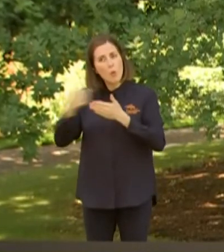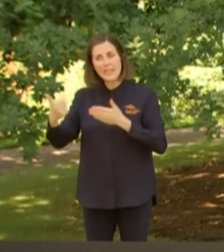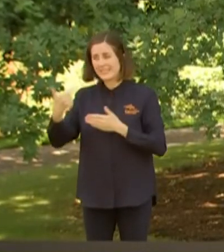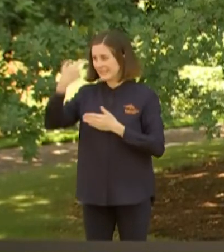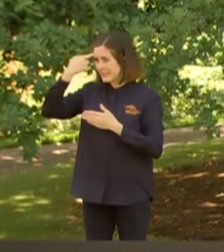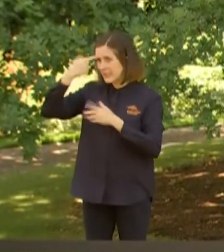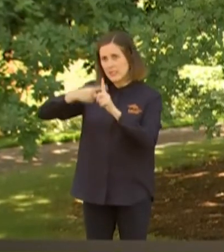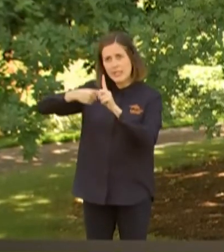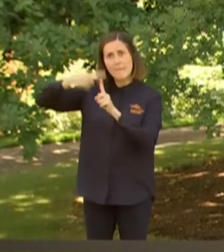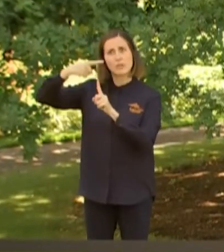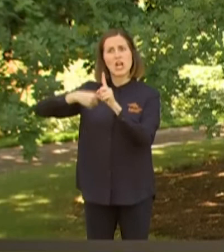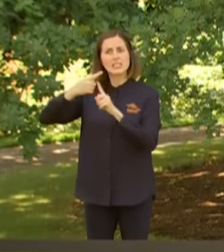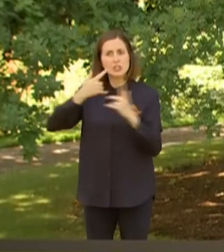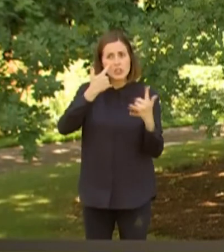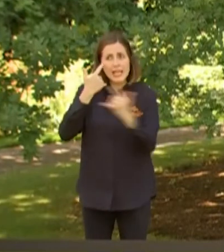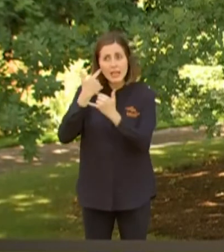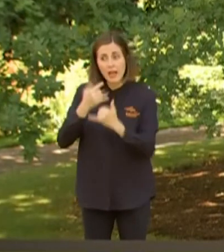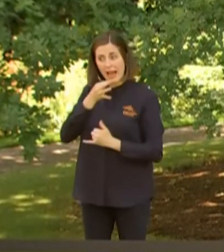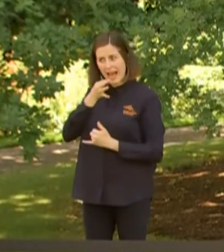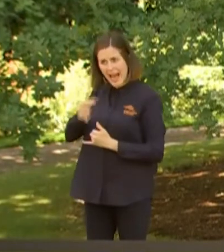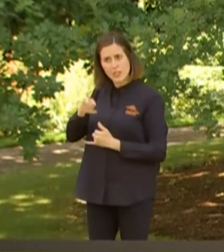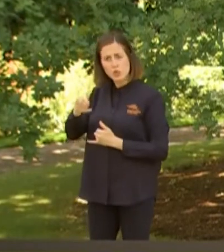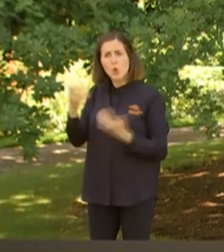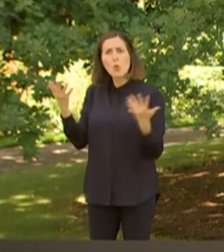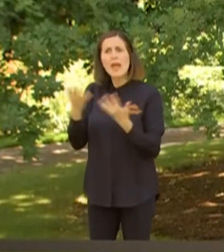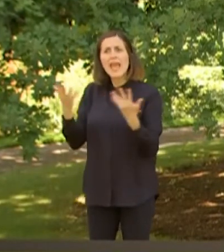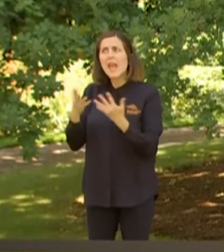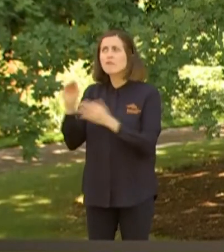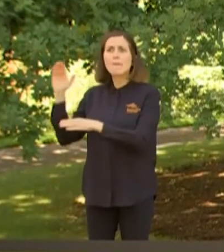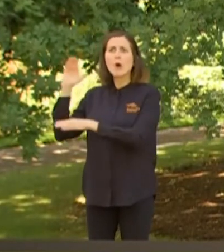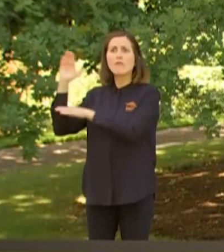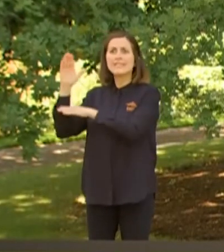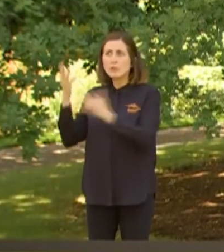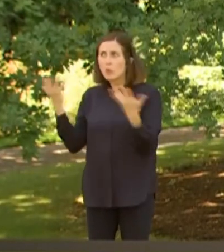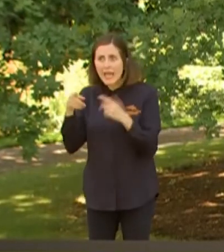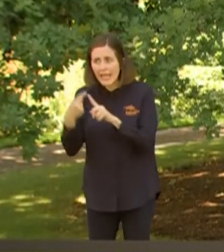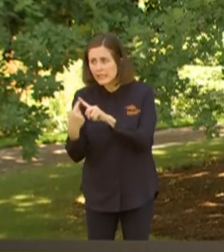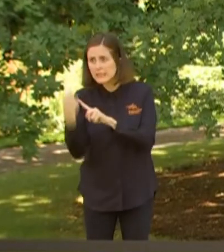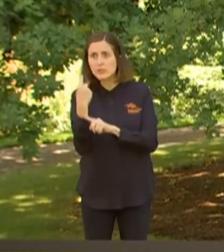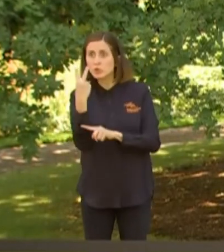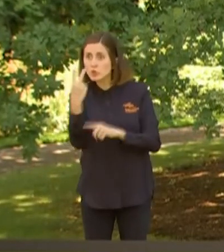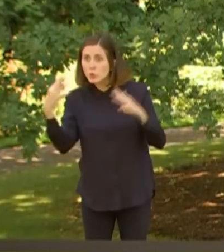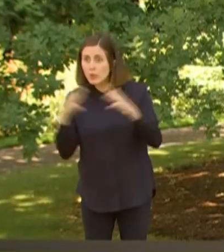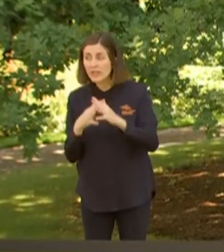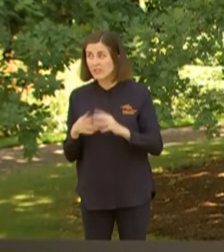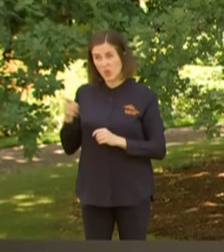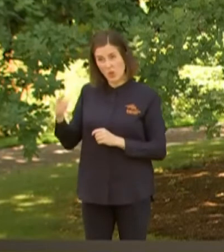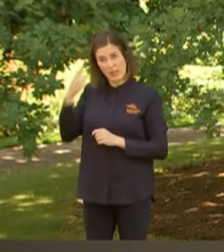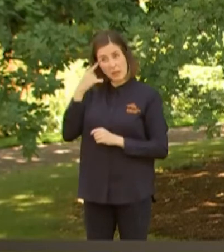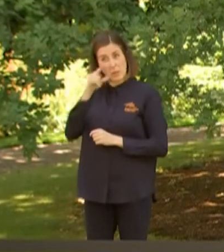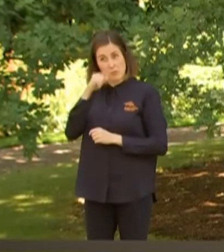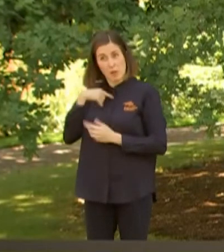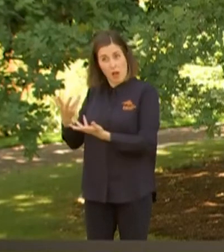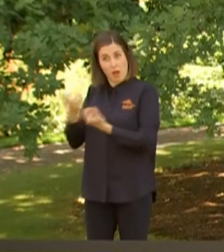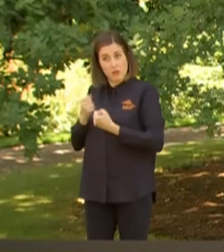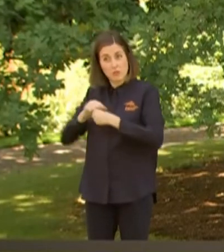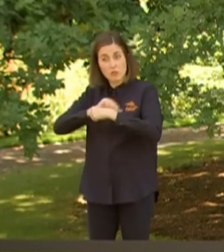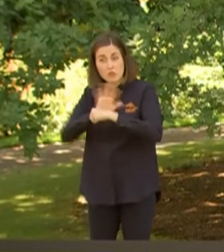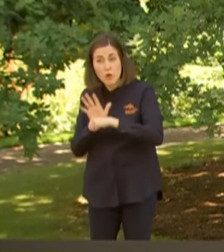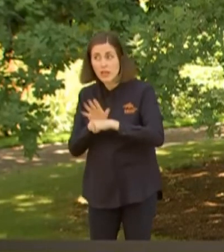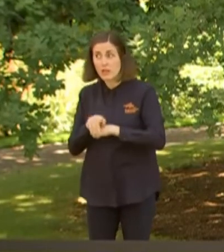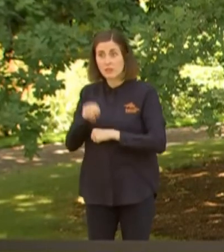and the questionnaire about where they've been the last 14 days. Have they come in access or in contact with other high-risk industries? These are all the things